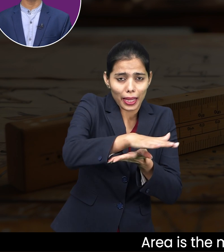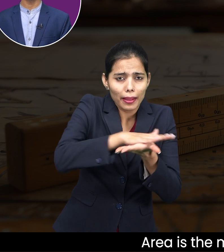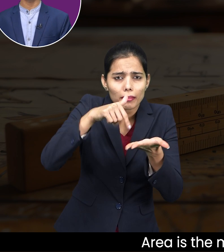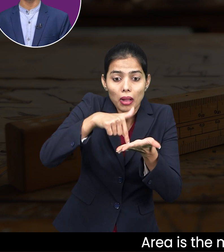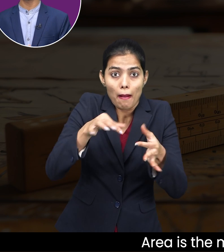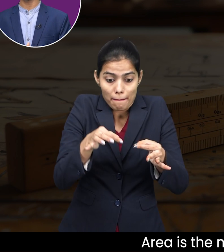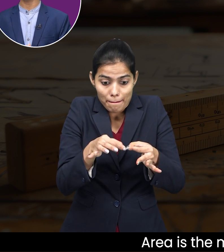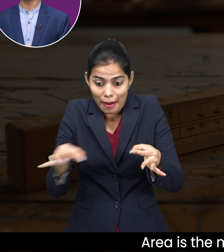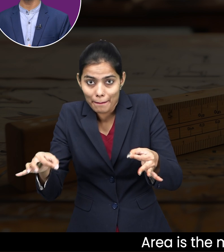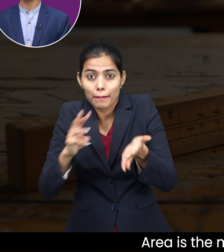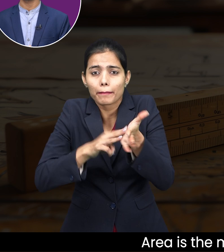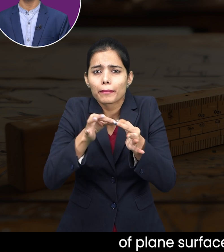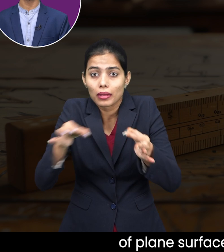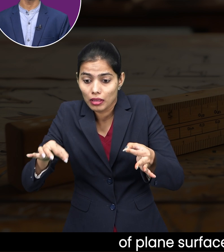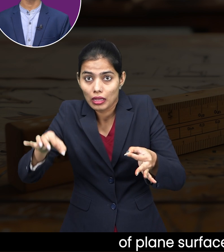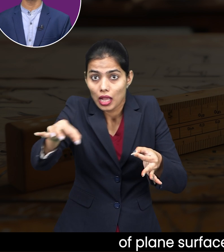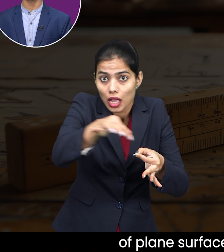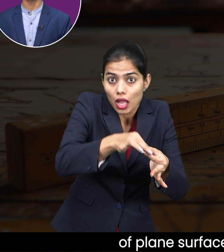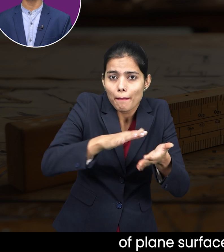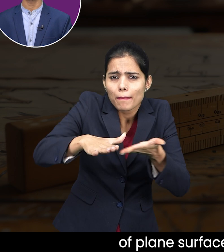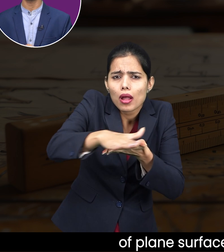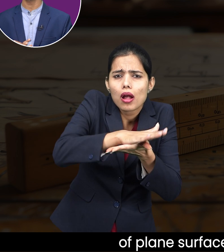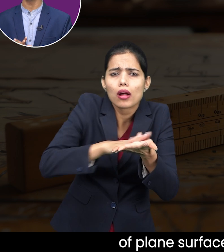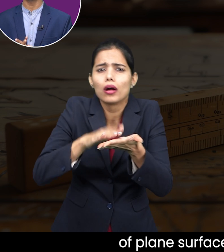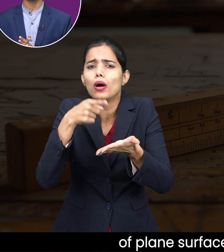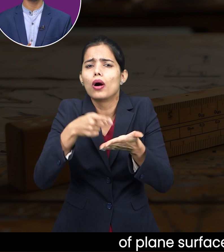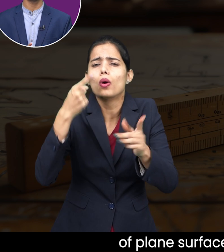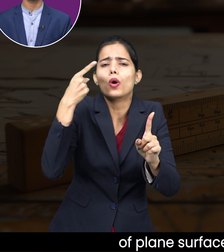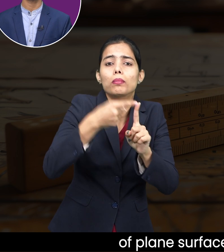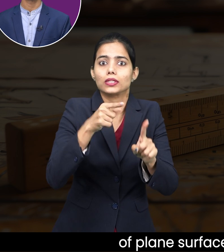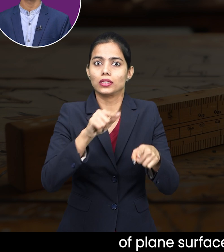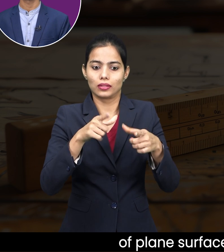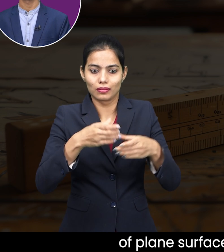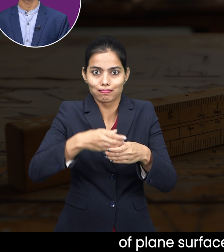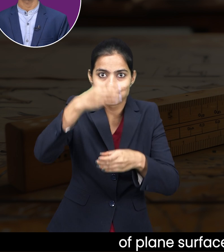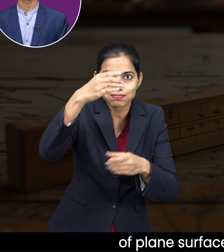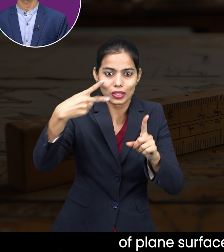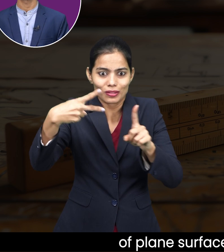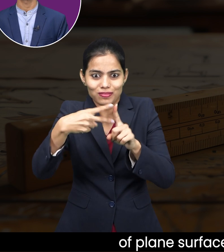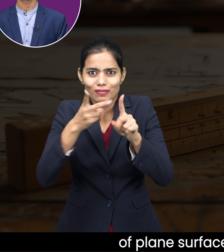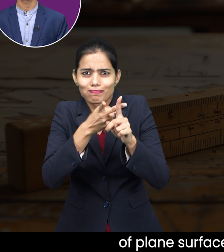Area is the measure of the extent of plane surface occupied by an object.